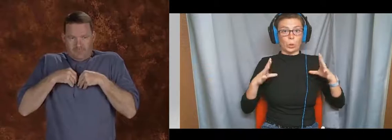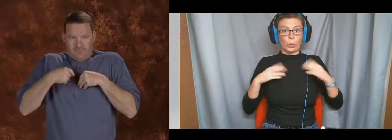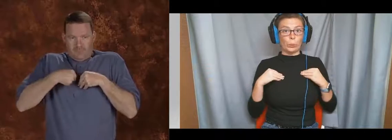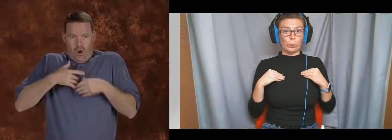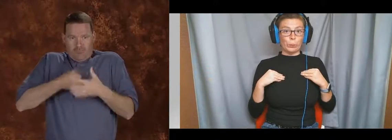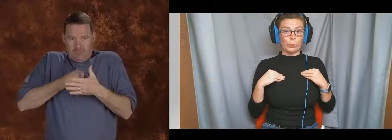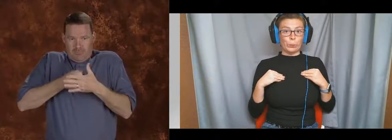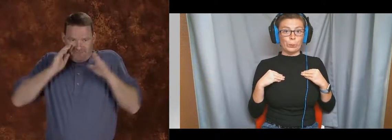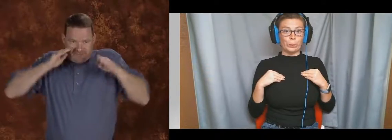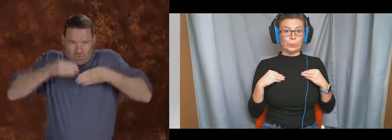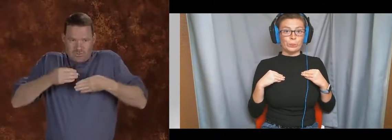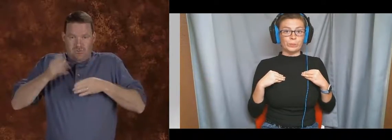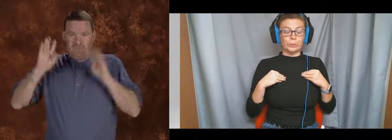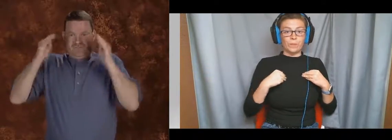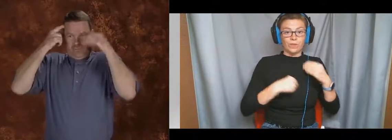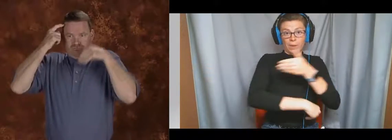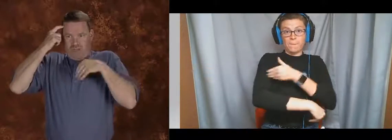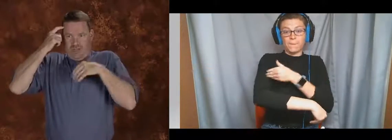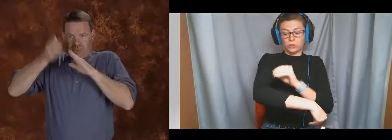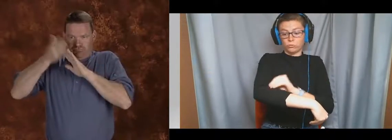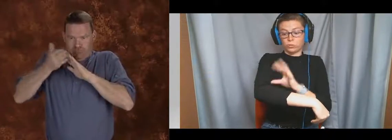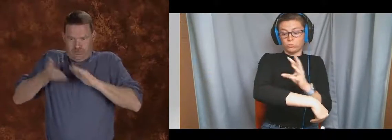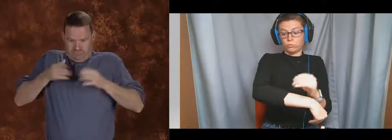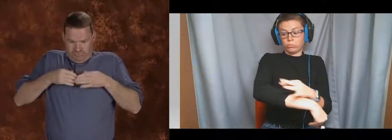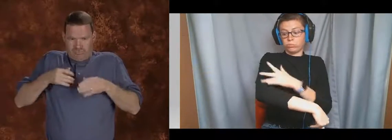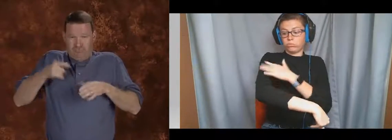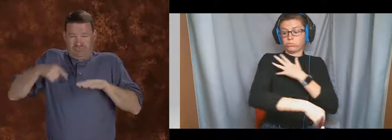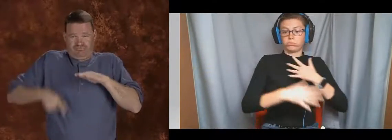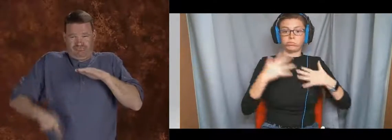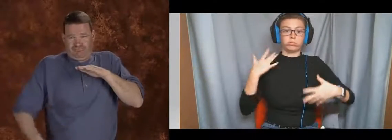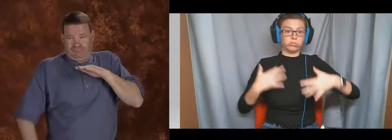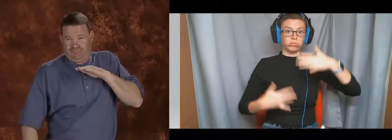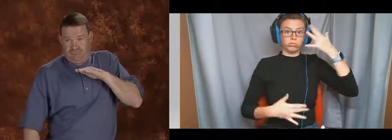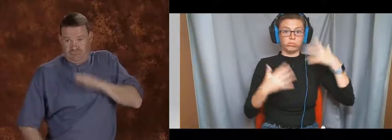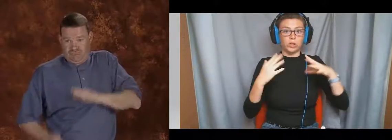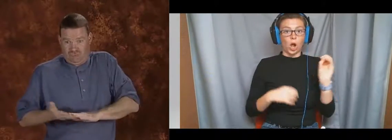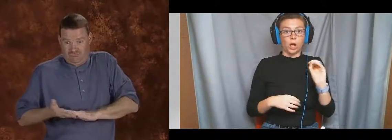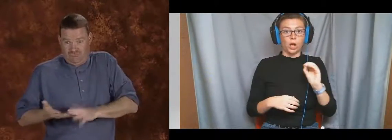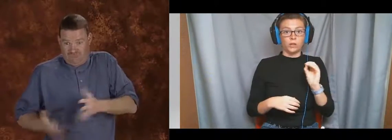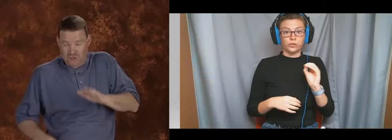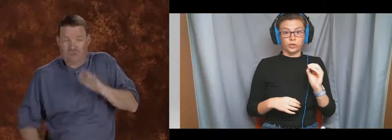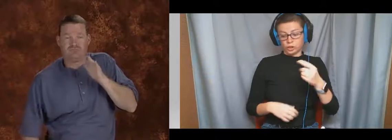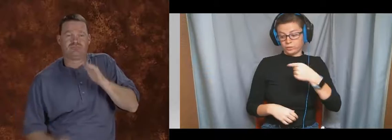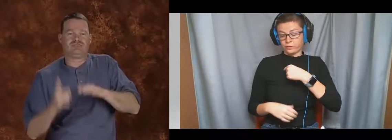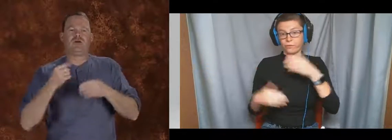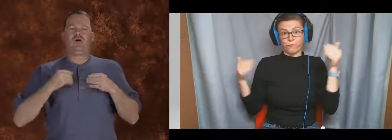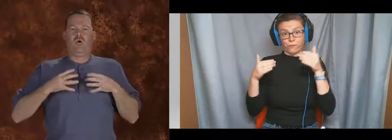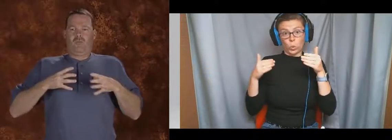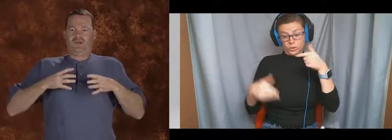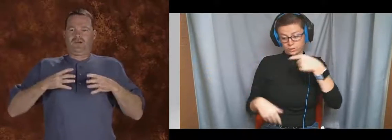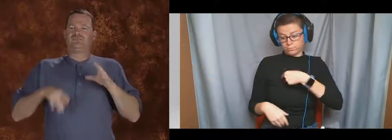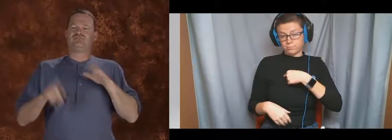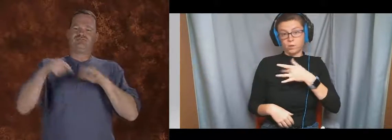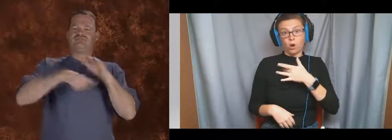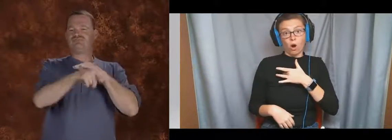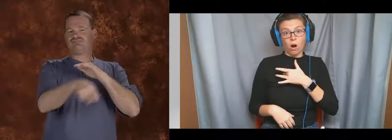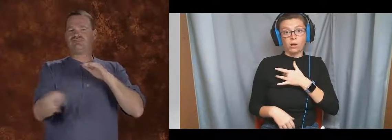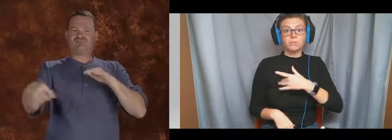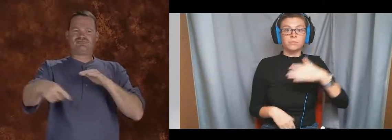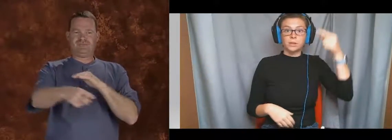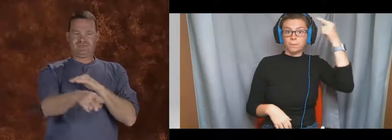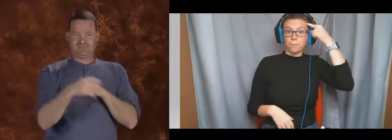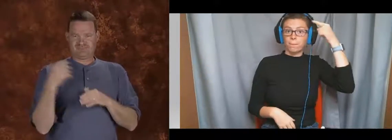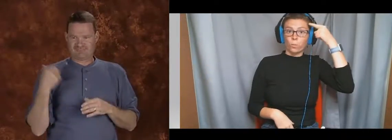Then, their muscles open and release oxygen to the heart and the brain. Once the dolphin